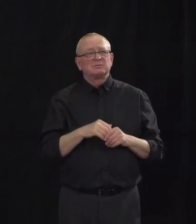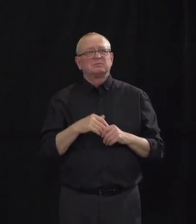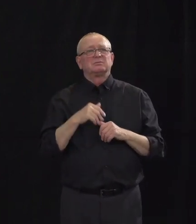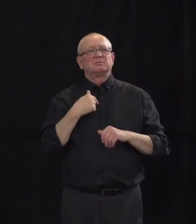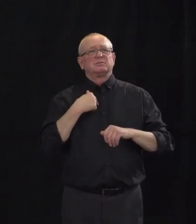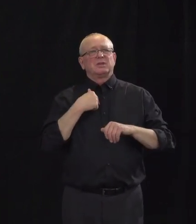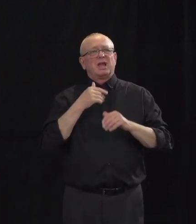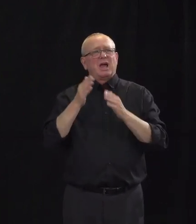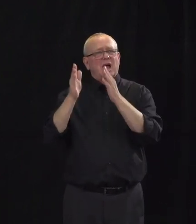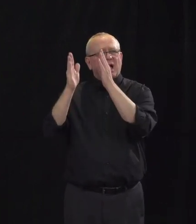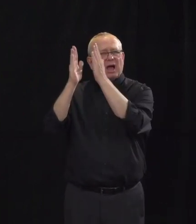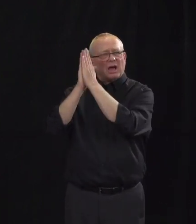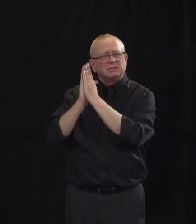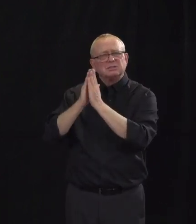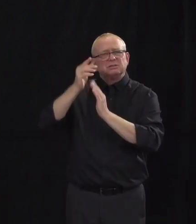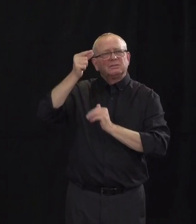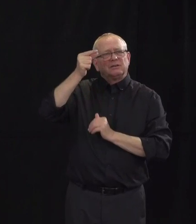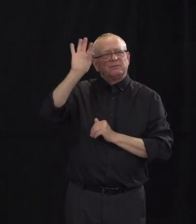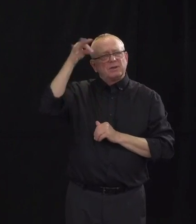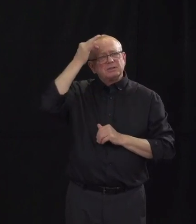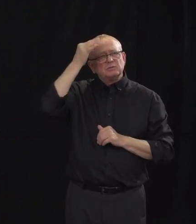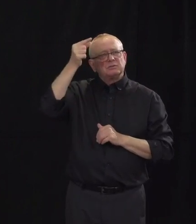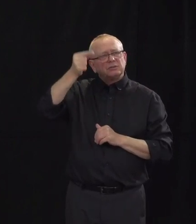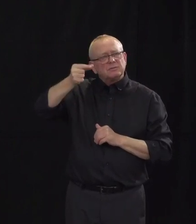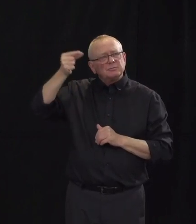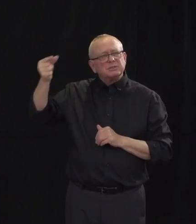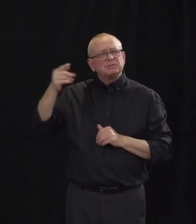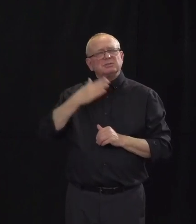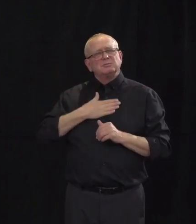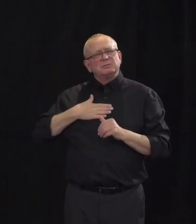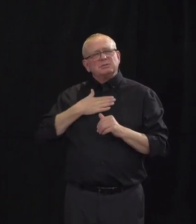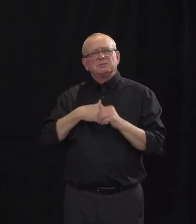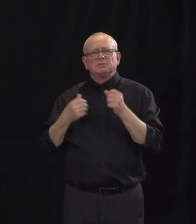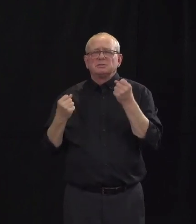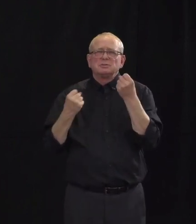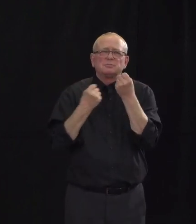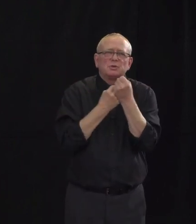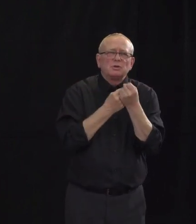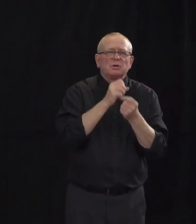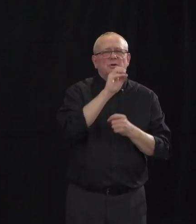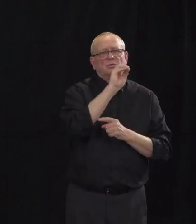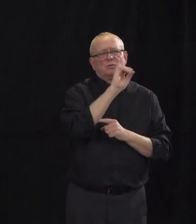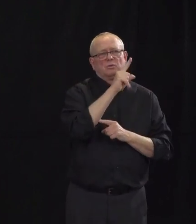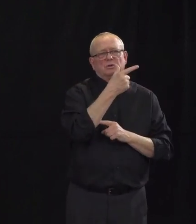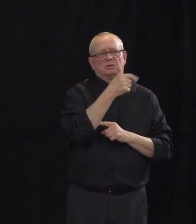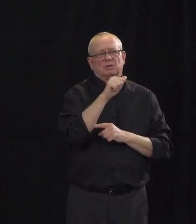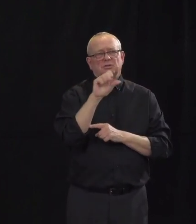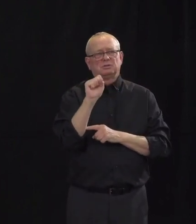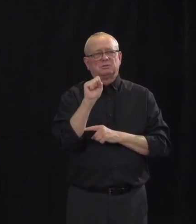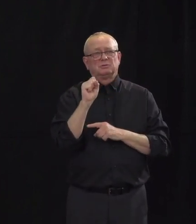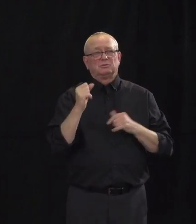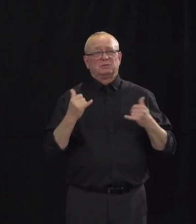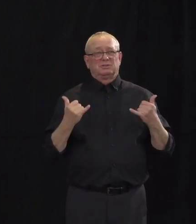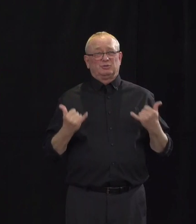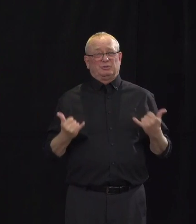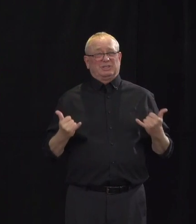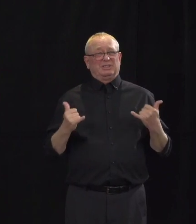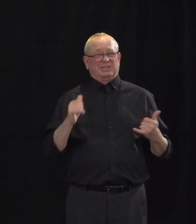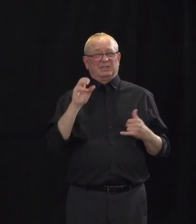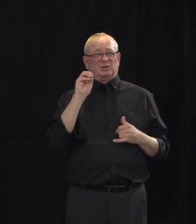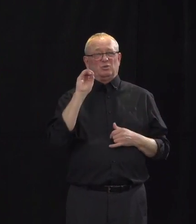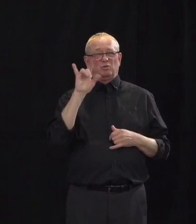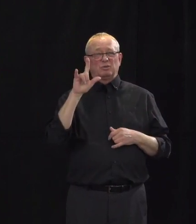industry. Today, the price of Western Canadian Select oil has been trading as low as